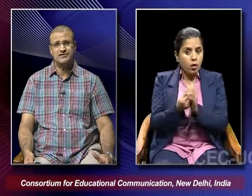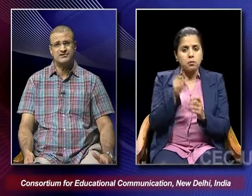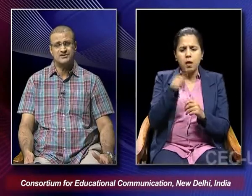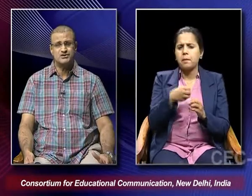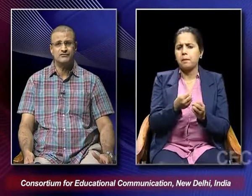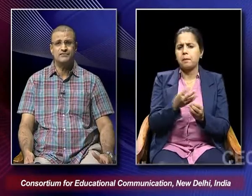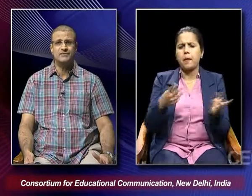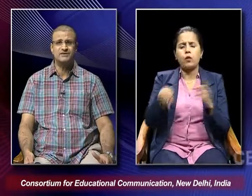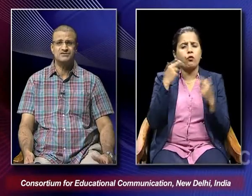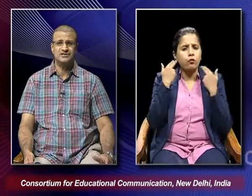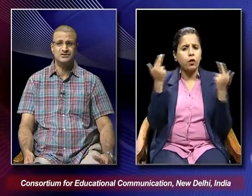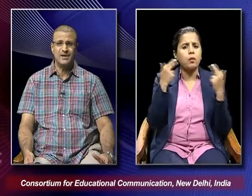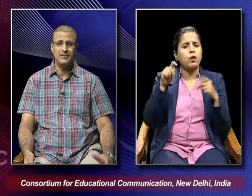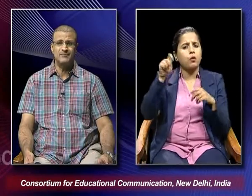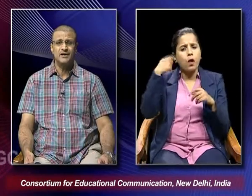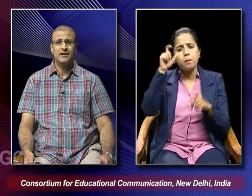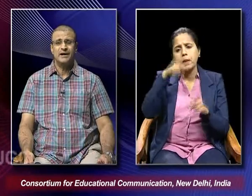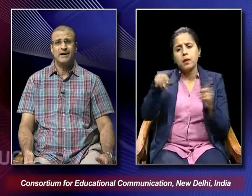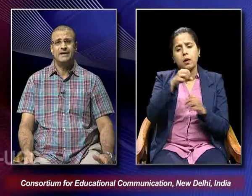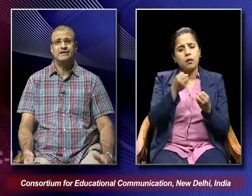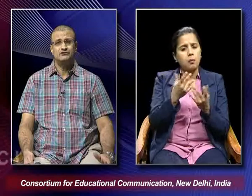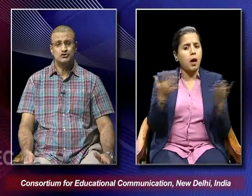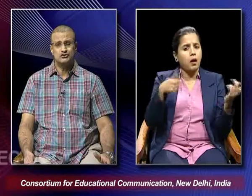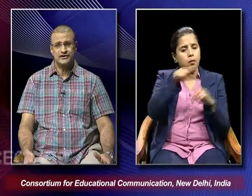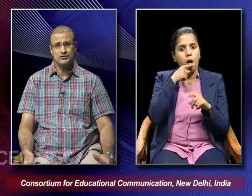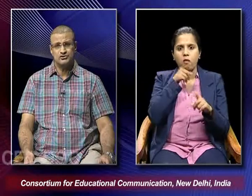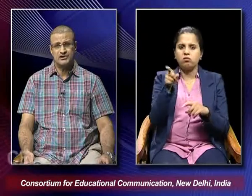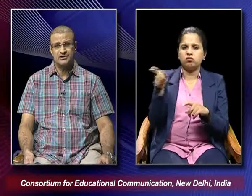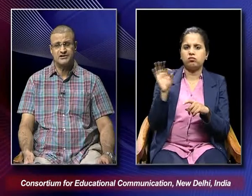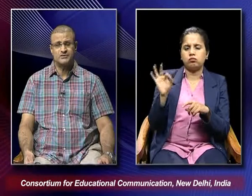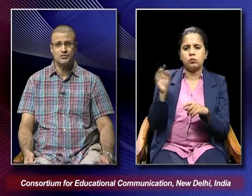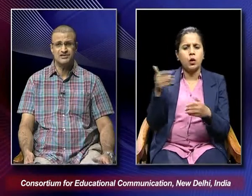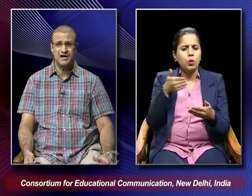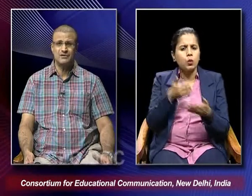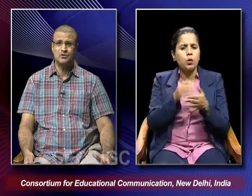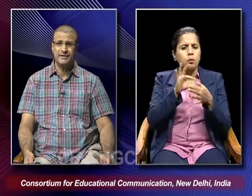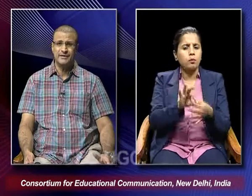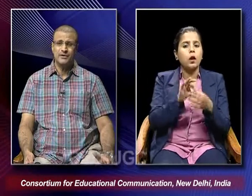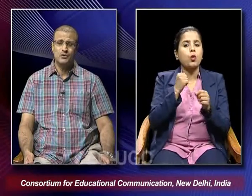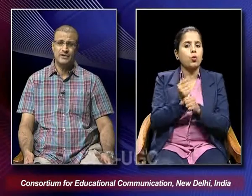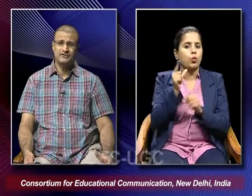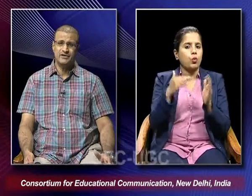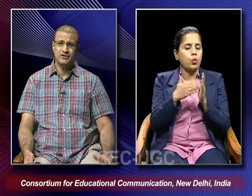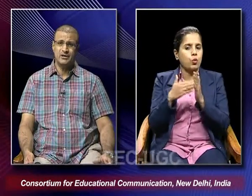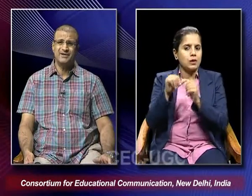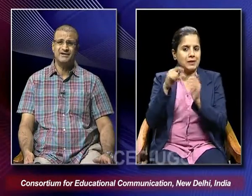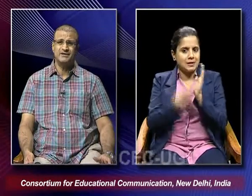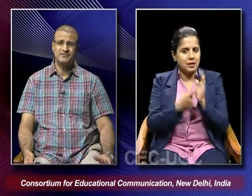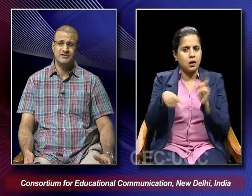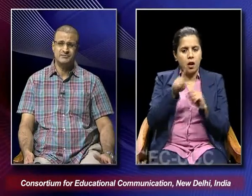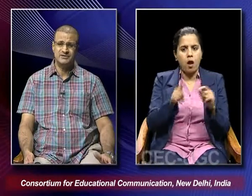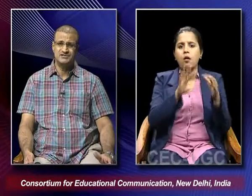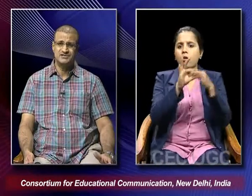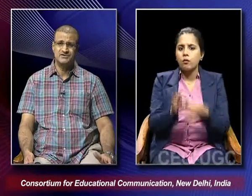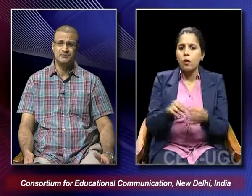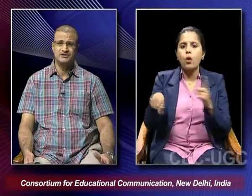many veterans of the film industry as well. And he was also very closely related to Gulzar, who in a way collaborated with